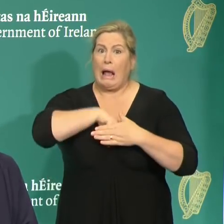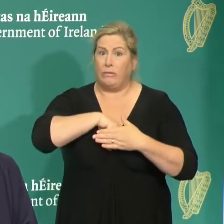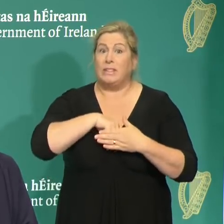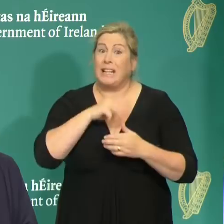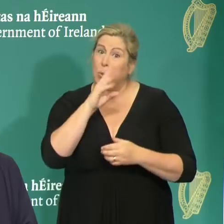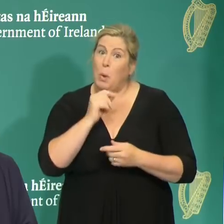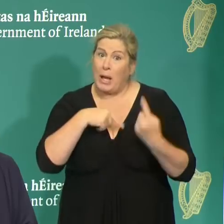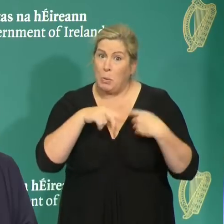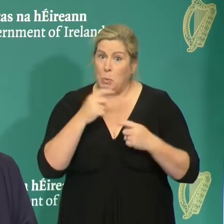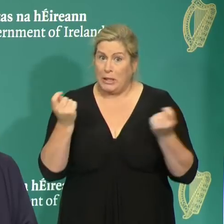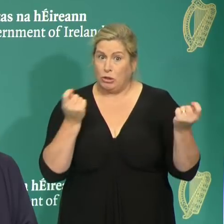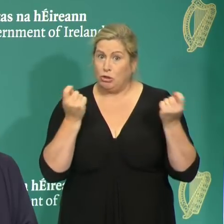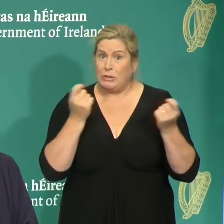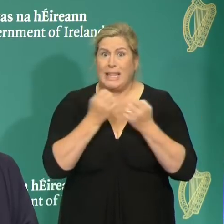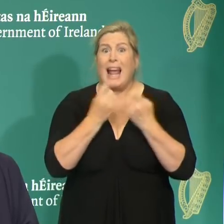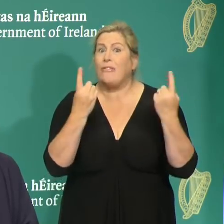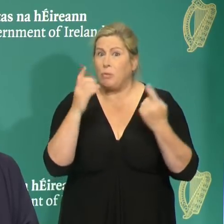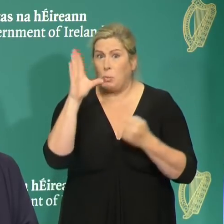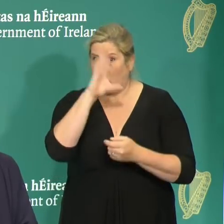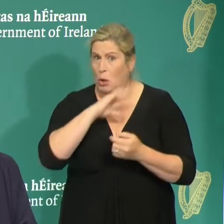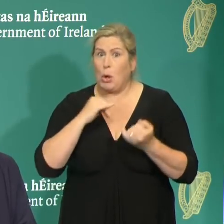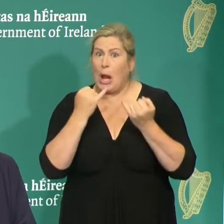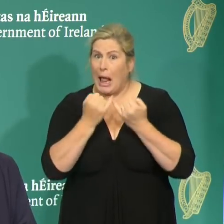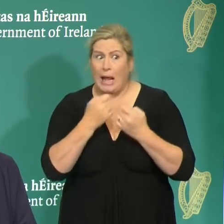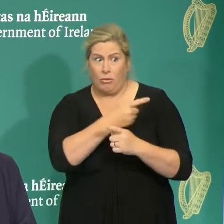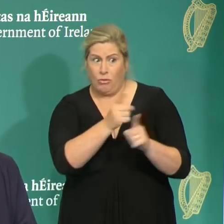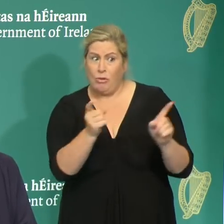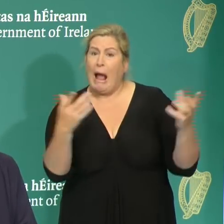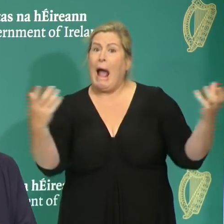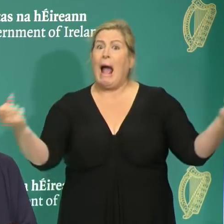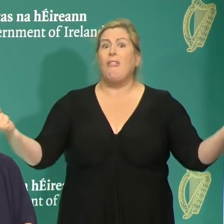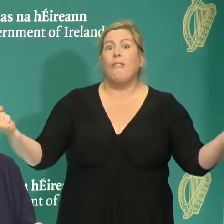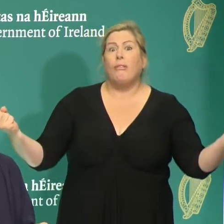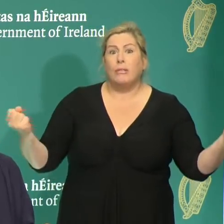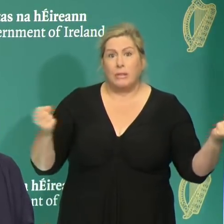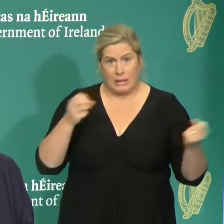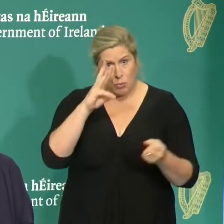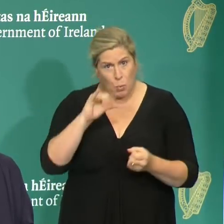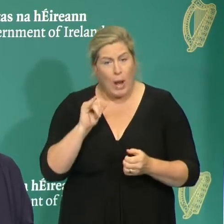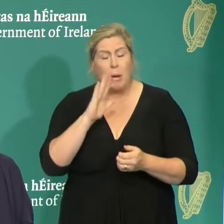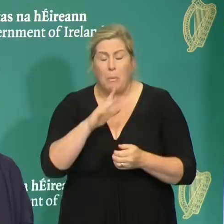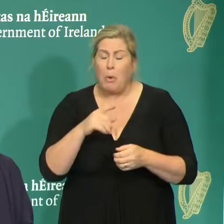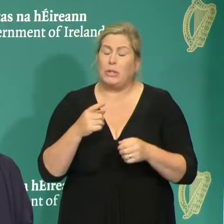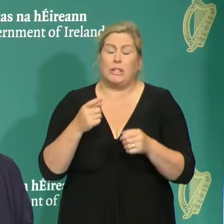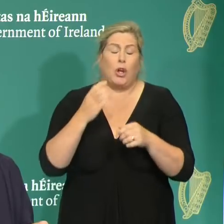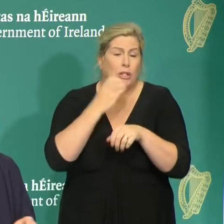may have it. That means doing all of the simple things we keep repeating.